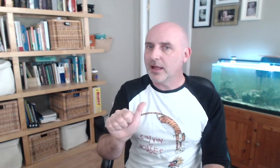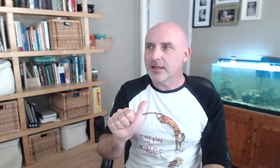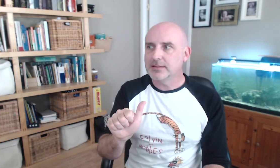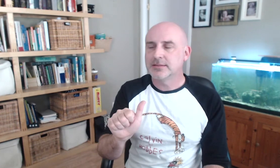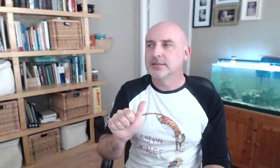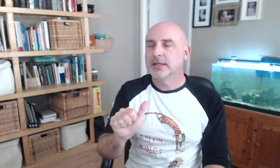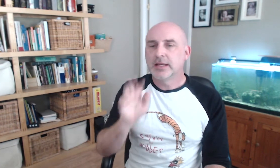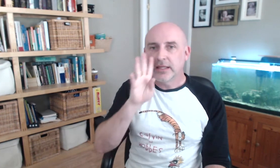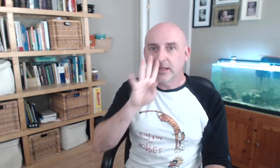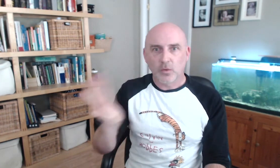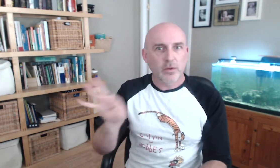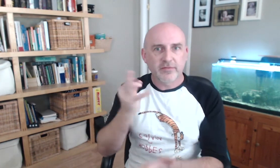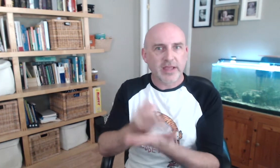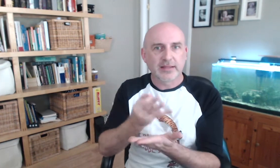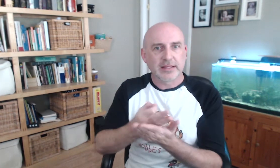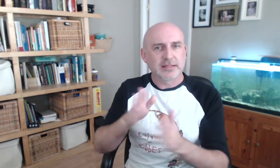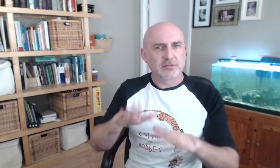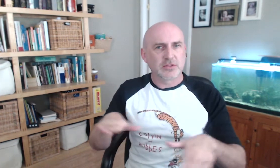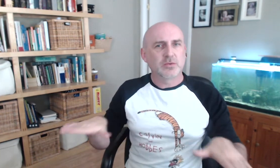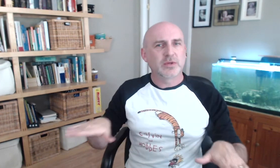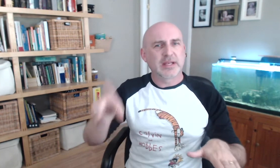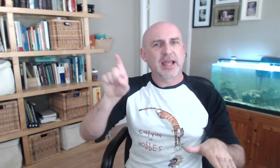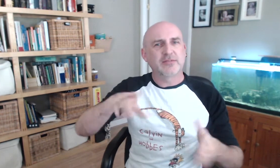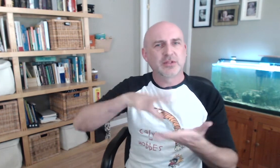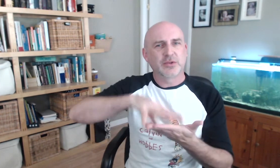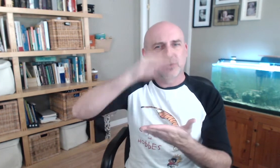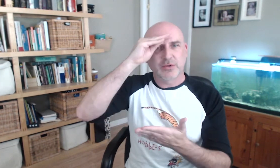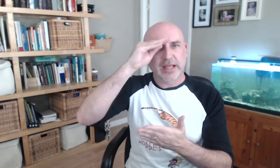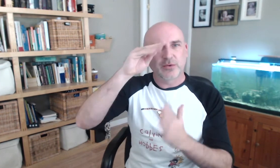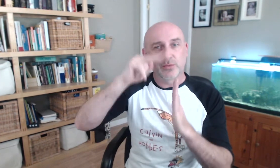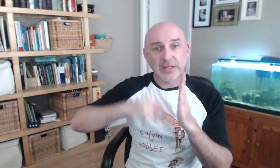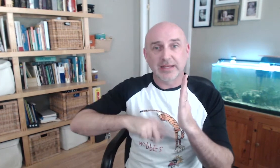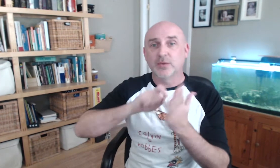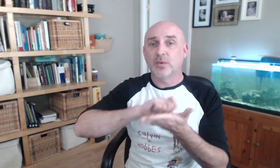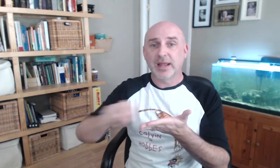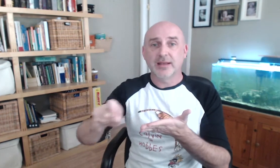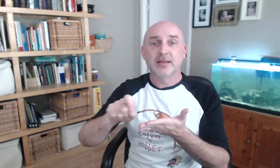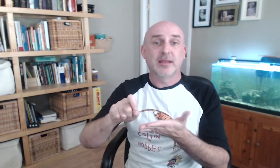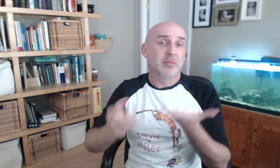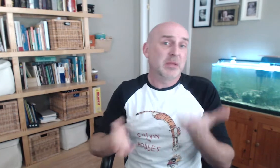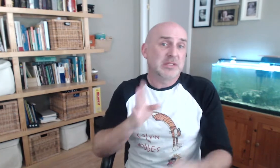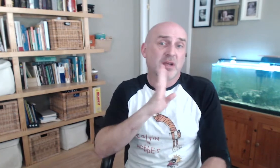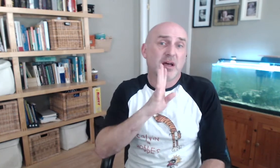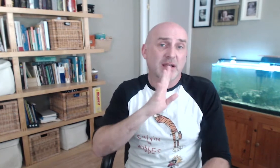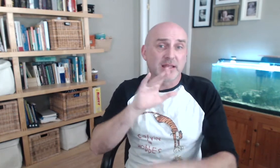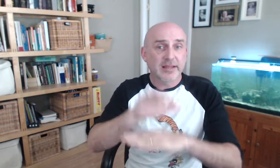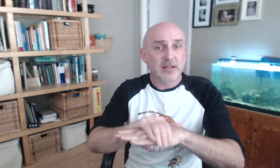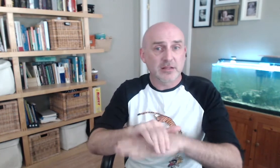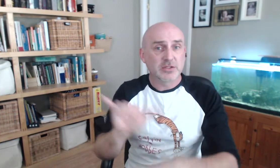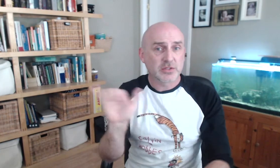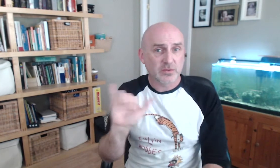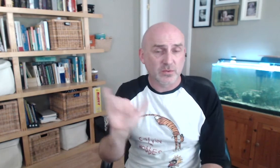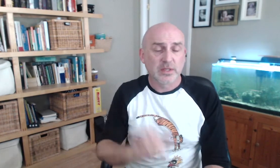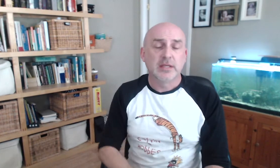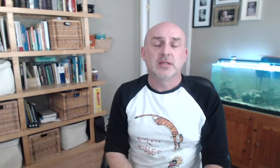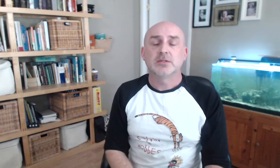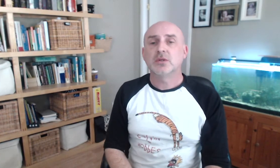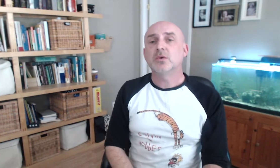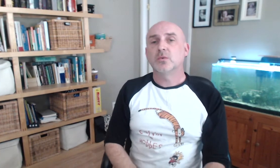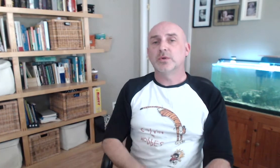not ignore the fact that children are going to have to learn how to read and write, and maybe talk in English too. So we're